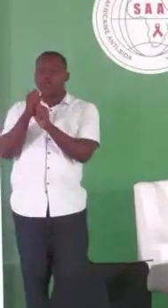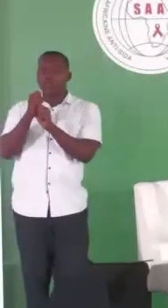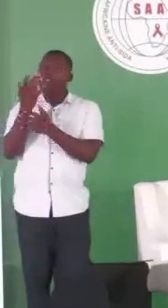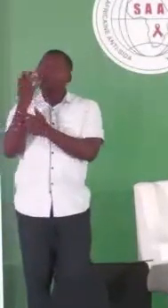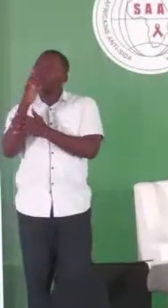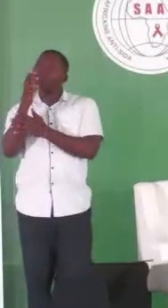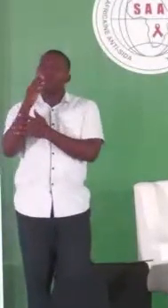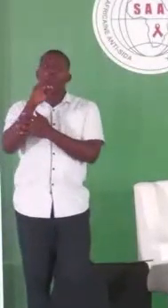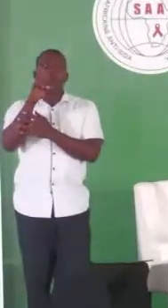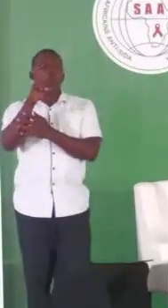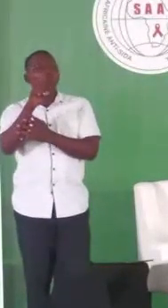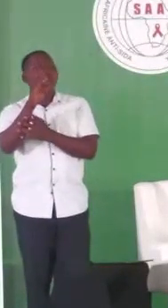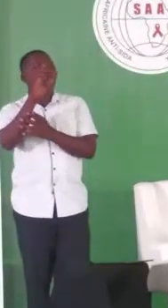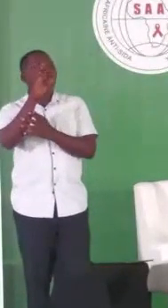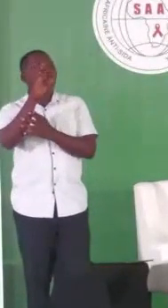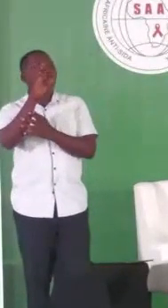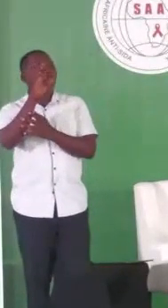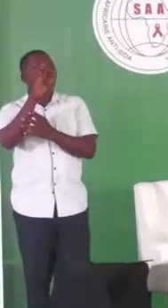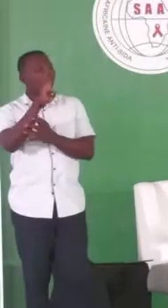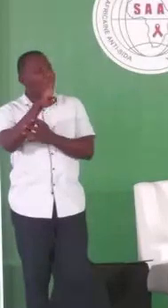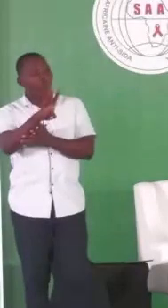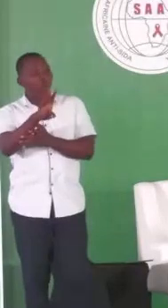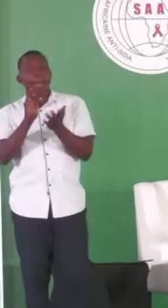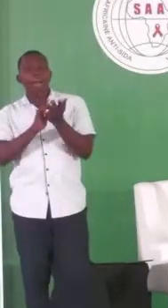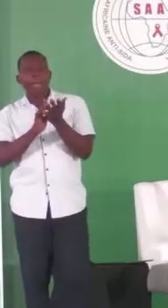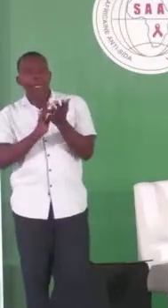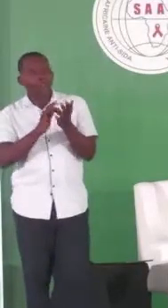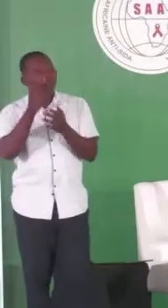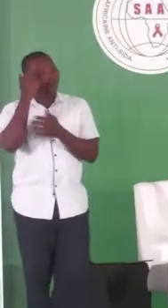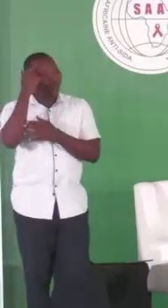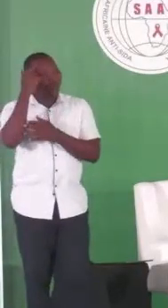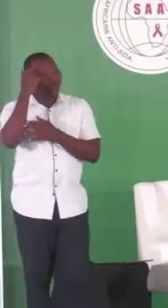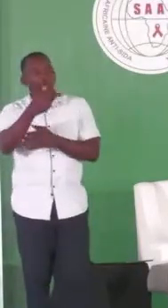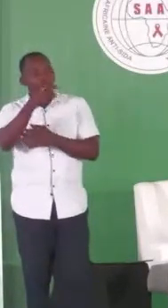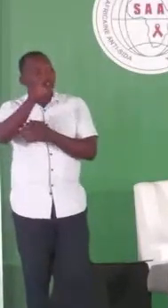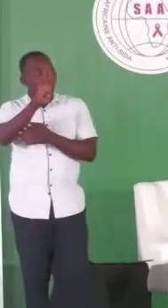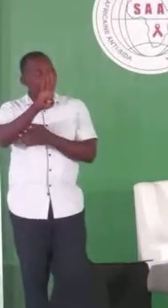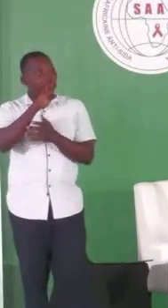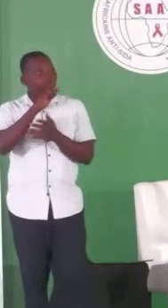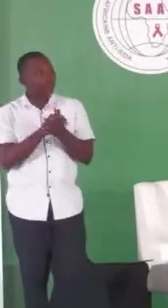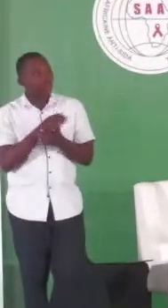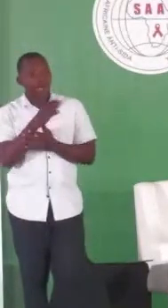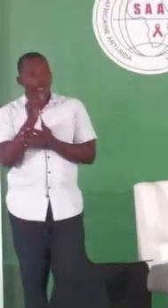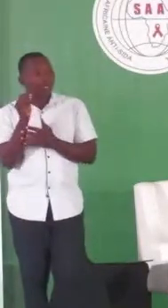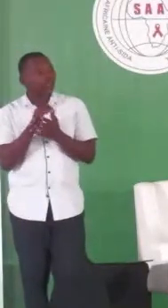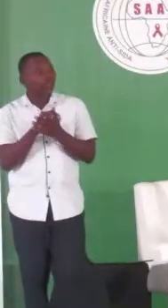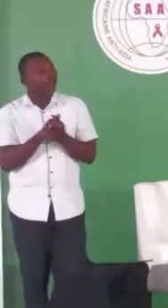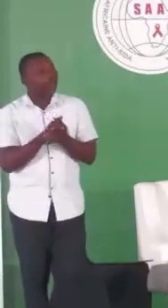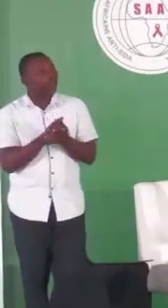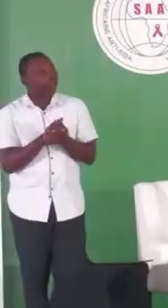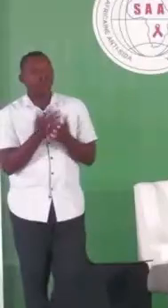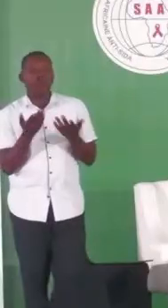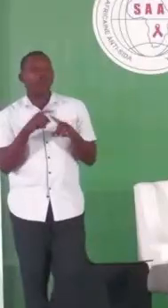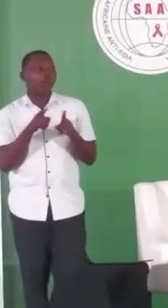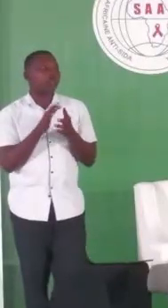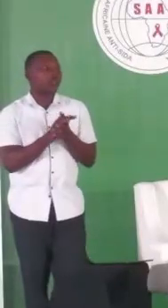164 doses of hepatitis B dose, birth dose, and but